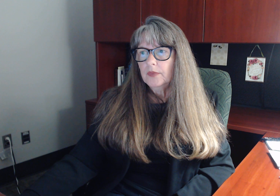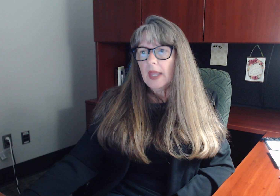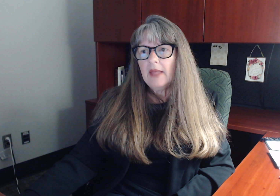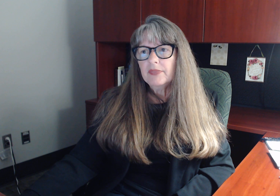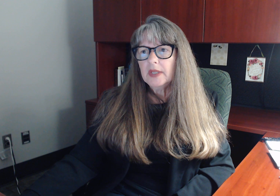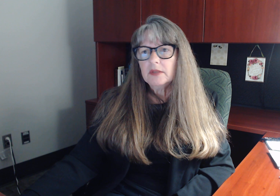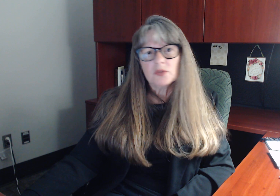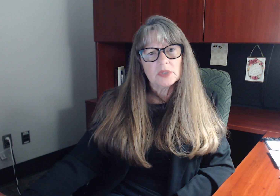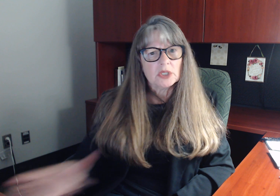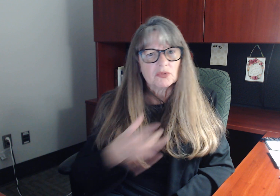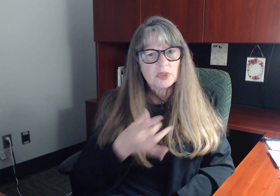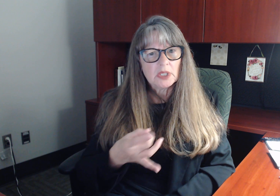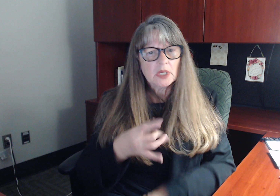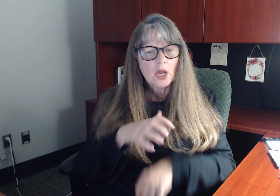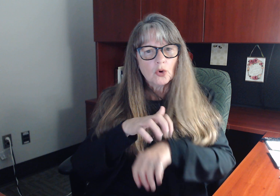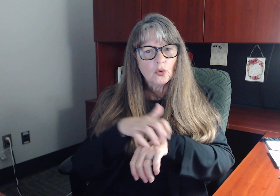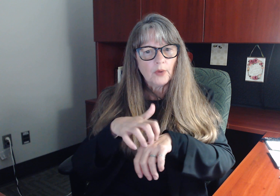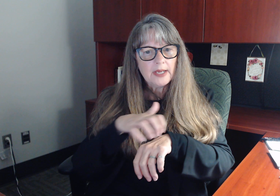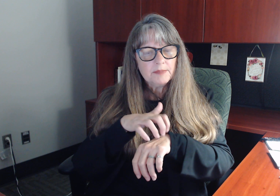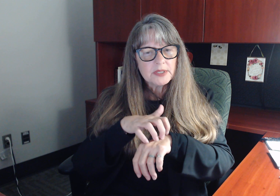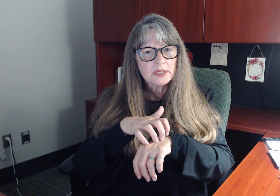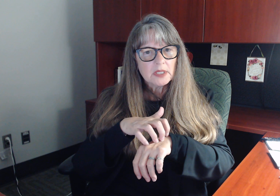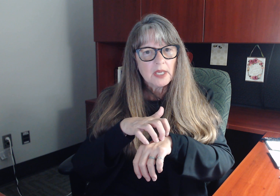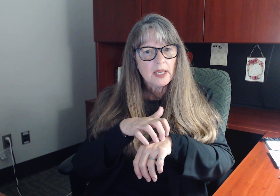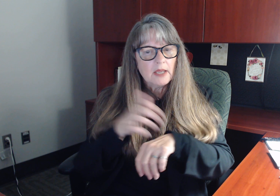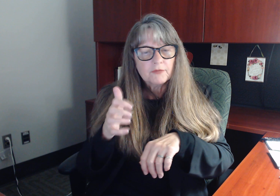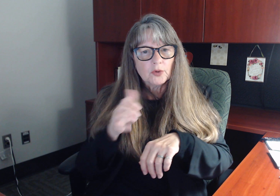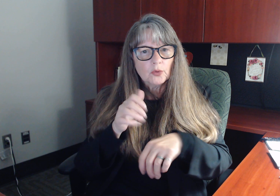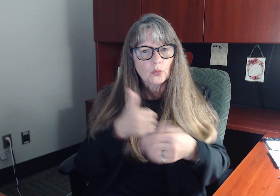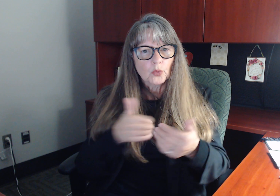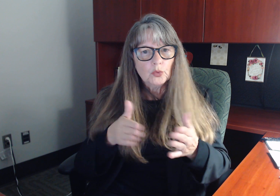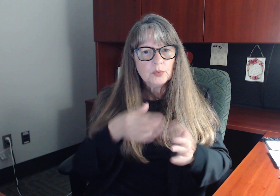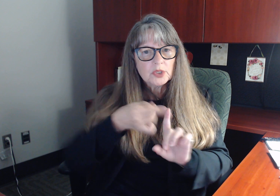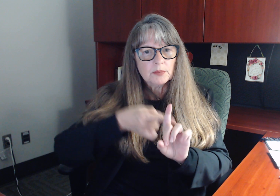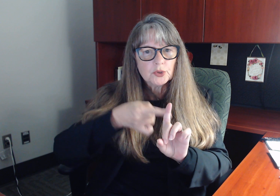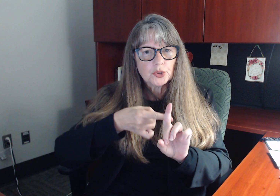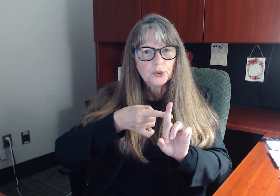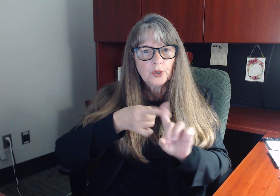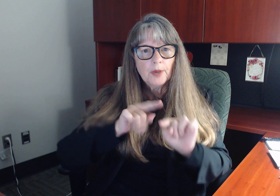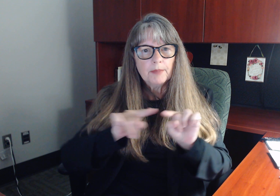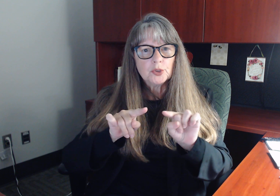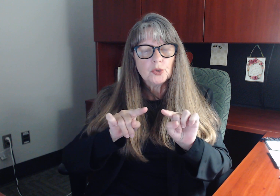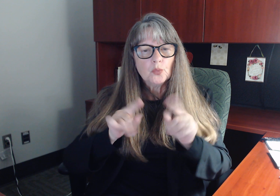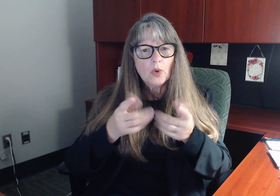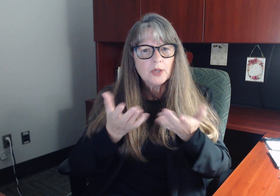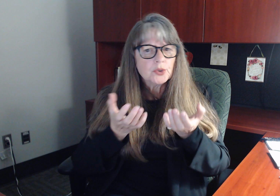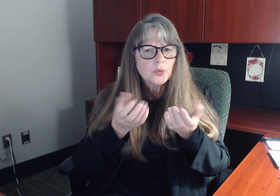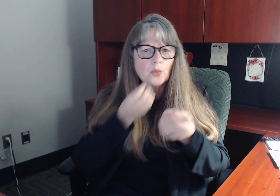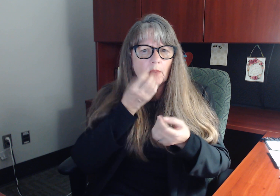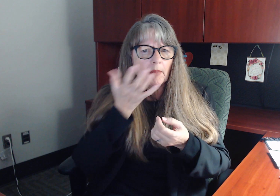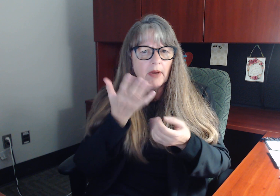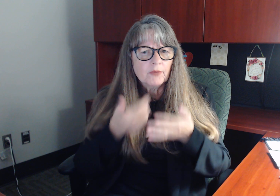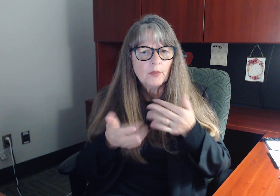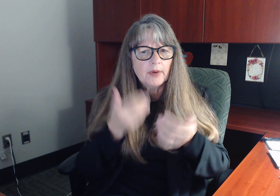And then this was interesting. Grapes, if they're room temperature, but you want to warm them up for whatever